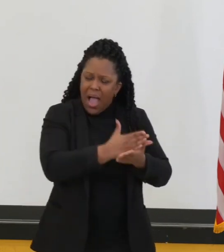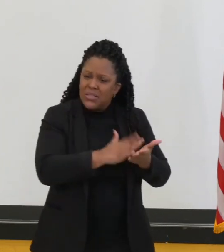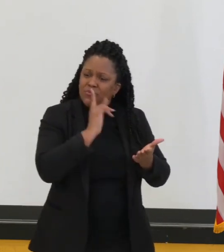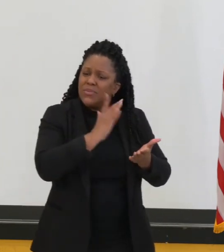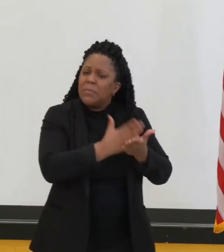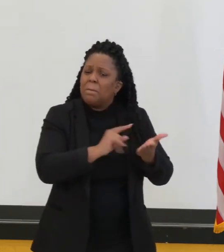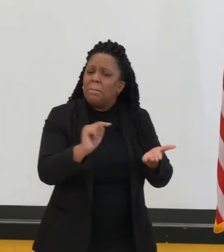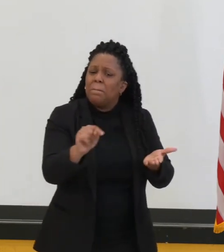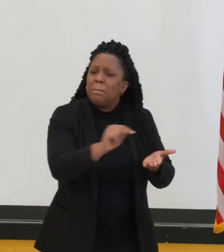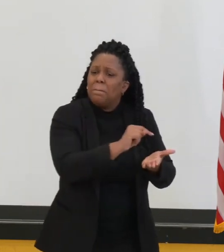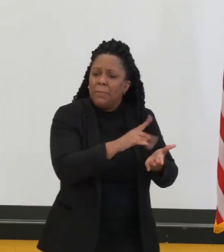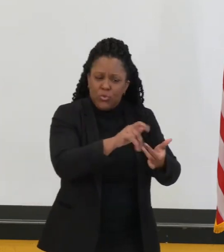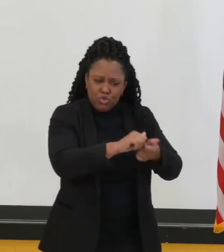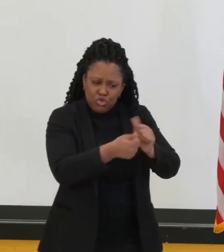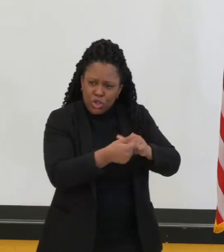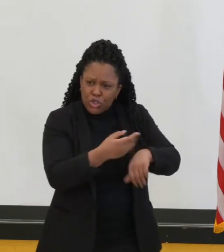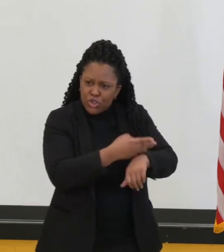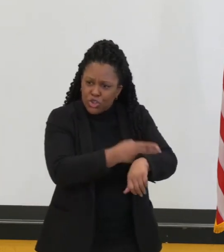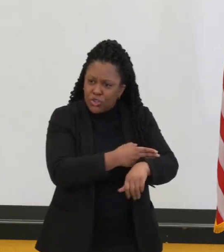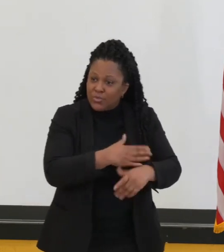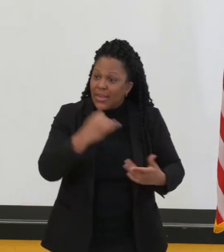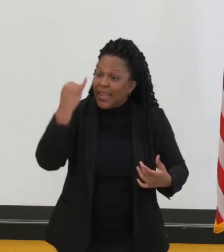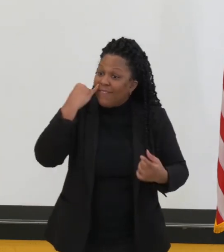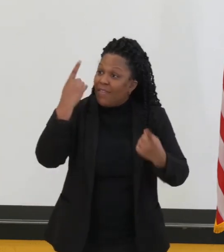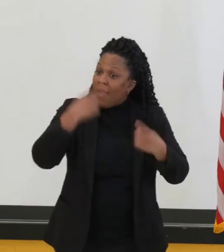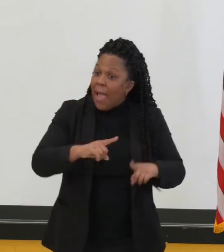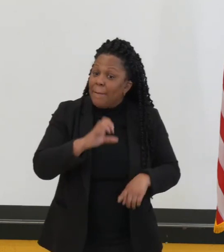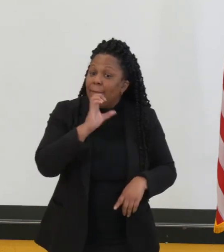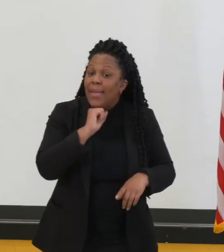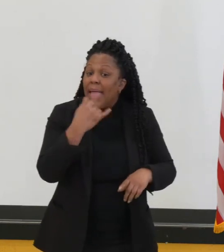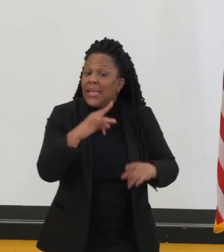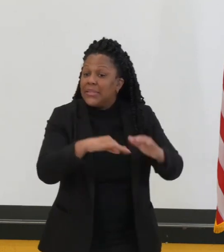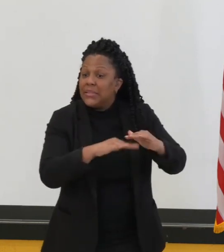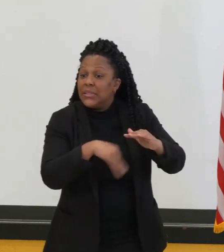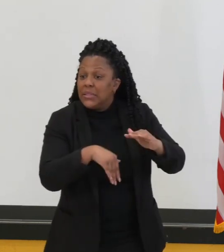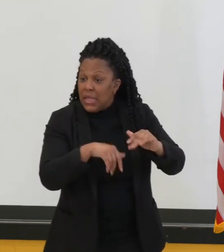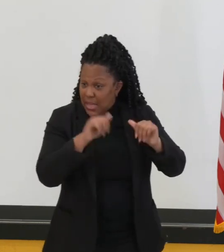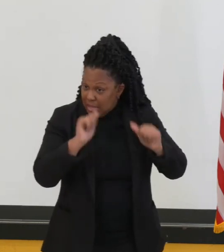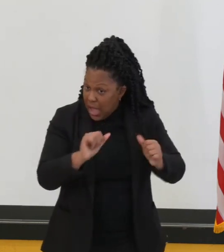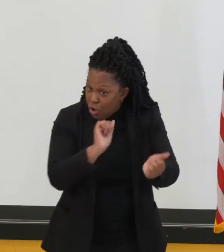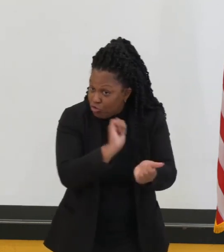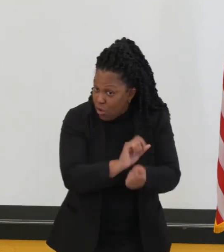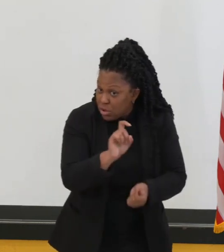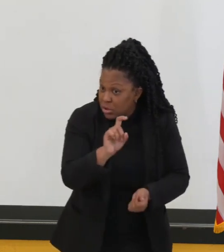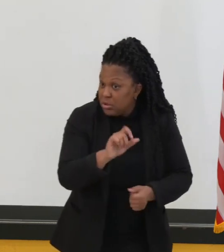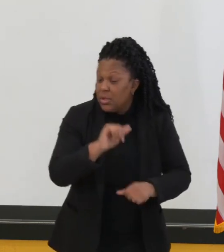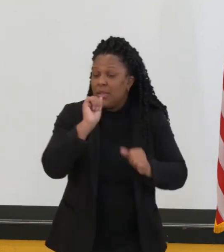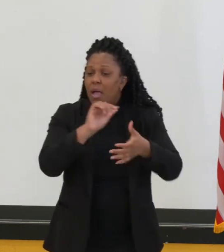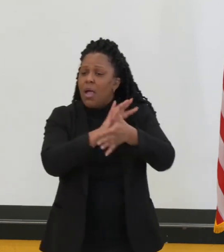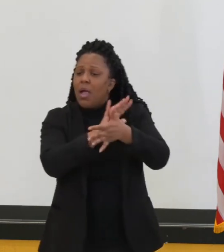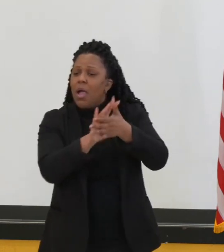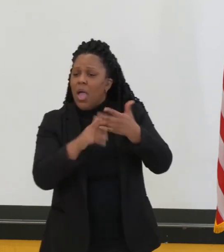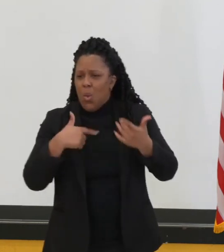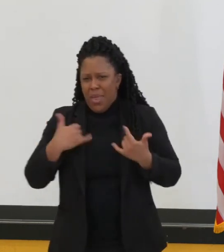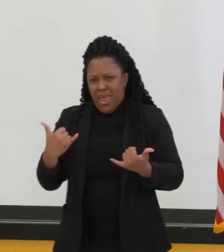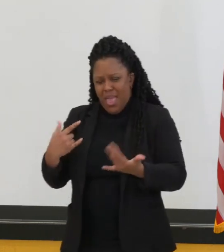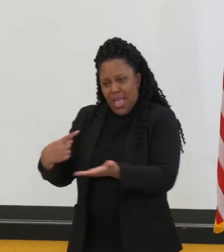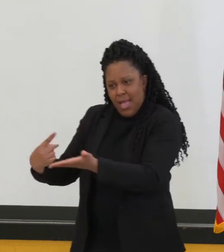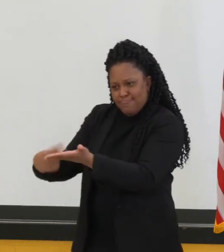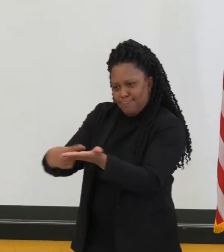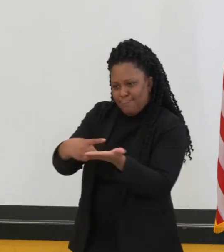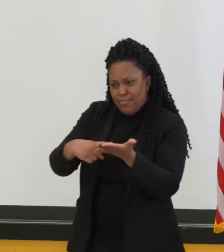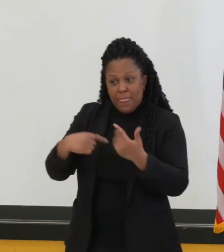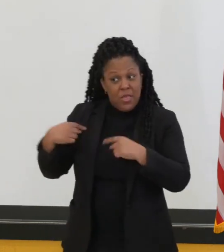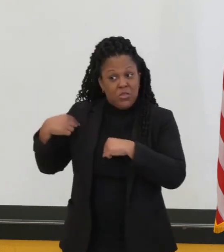So I think with the community that's here, the community in the state, that the process of the discussion around these